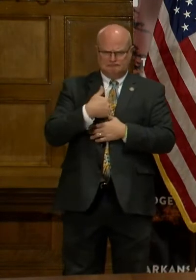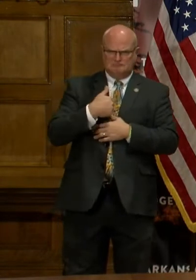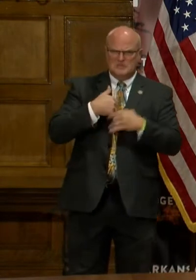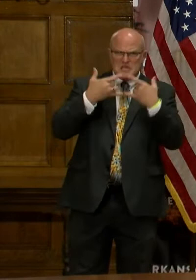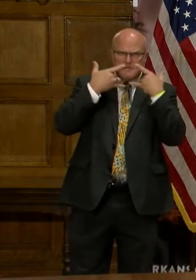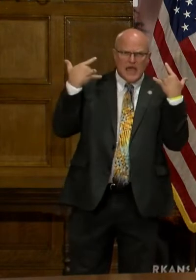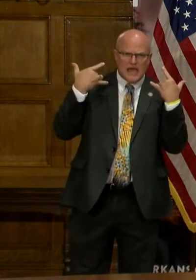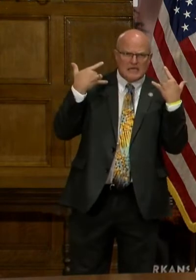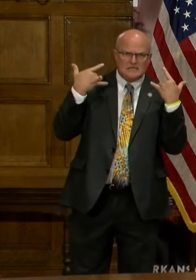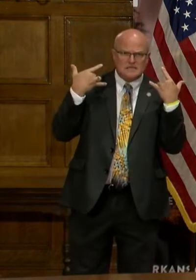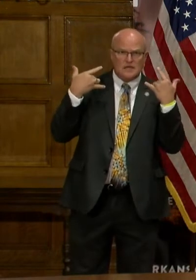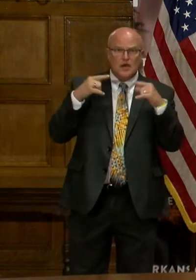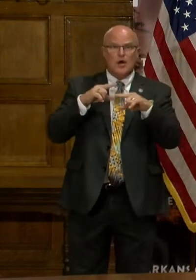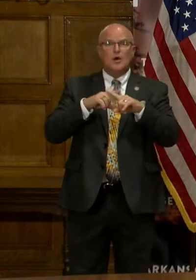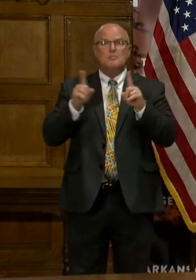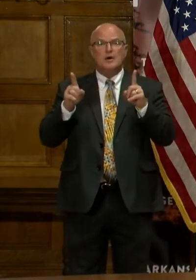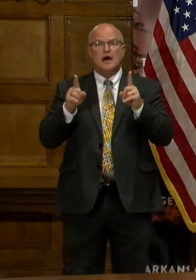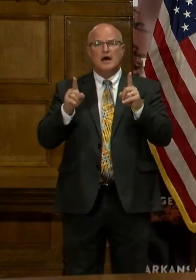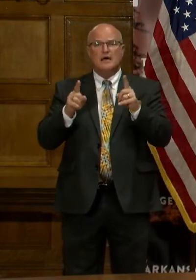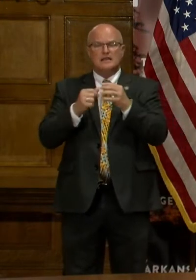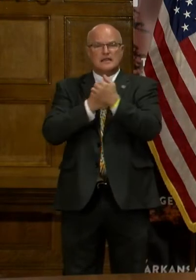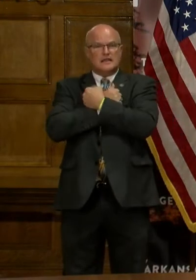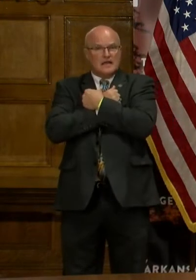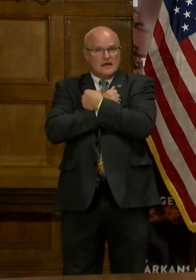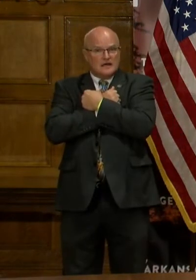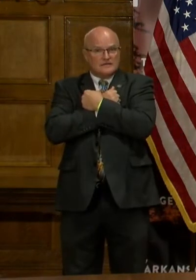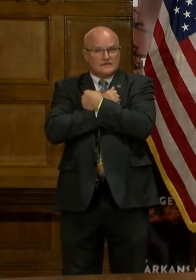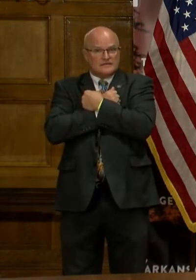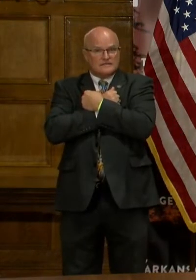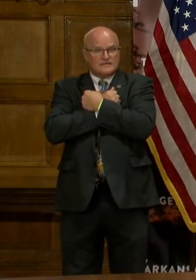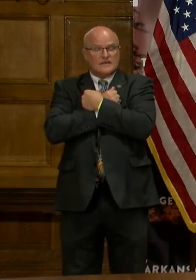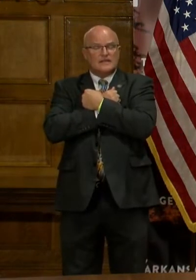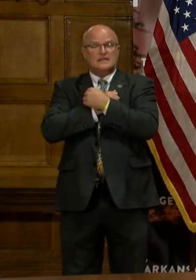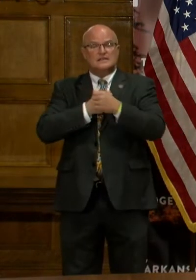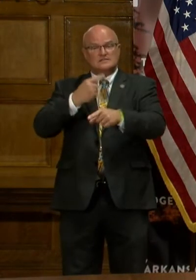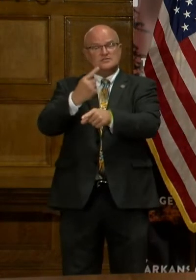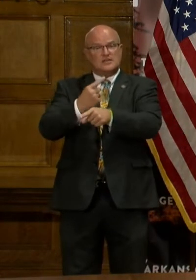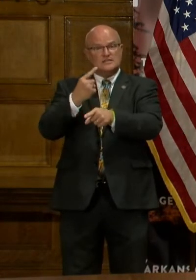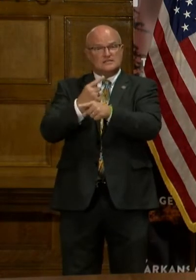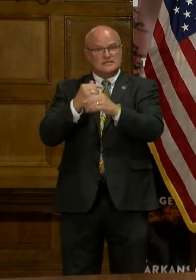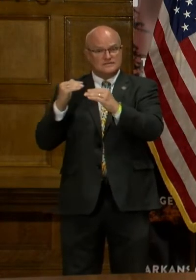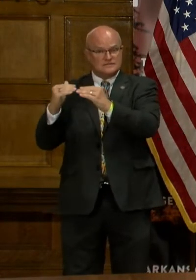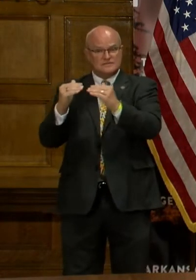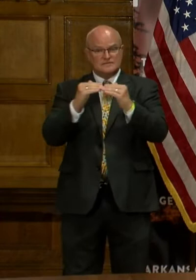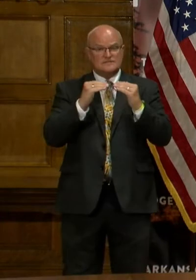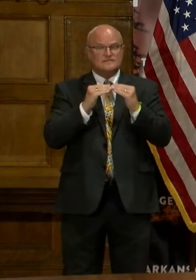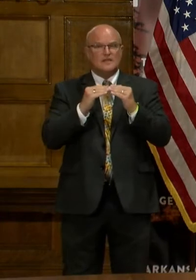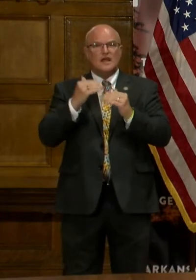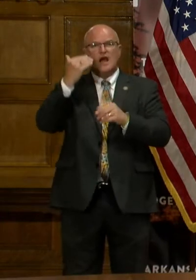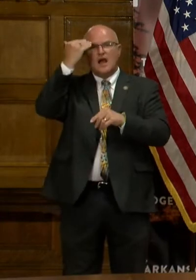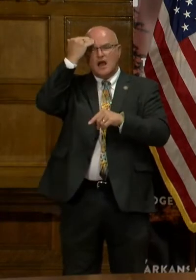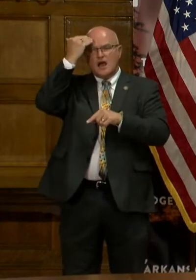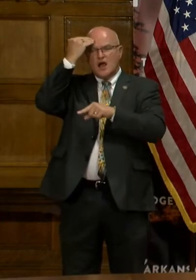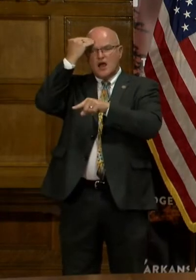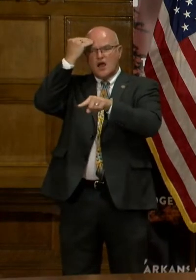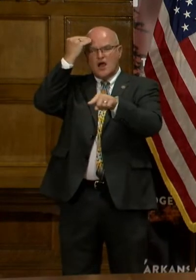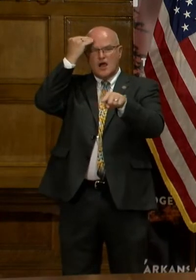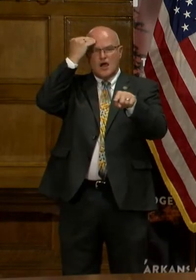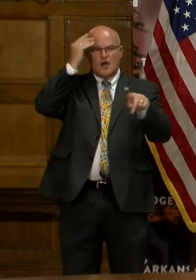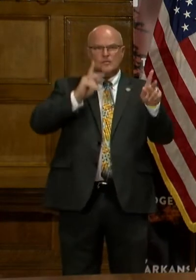not, but in the practice of charity, in the practice of justice, we need to be conscious of other